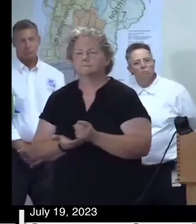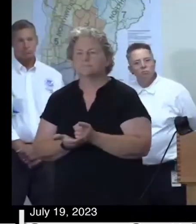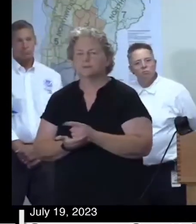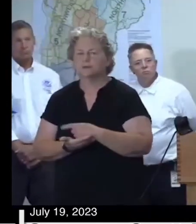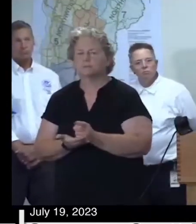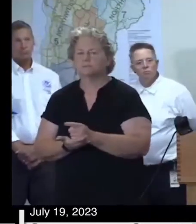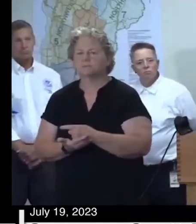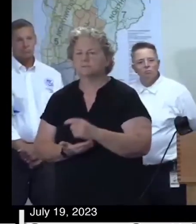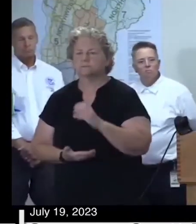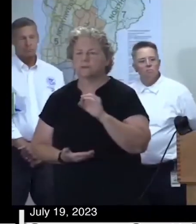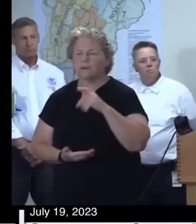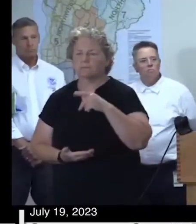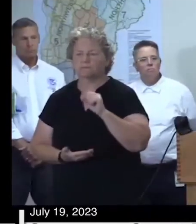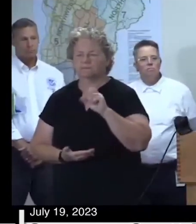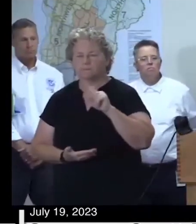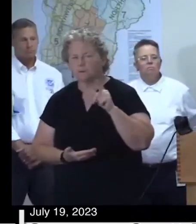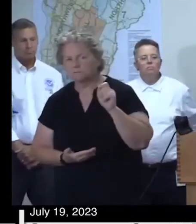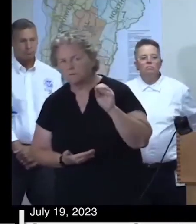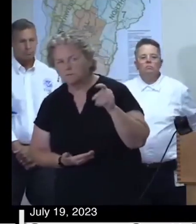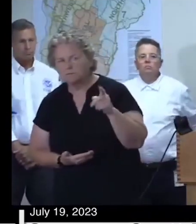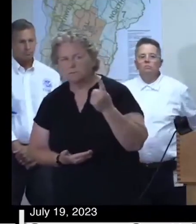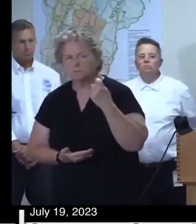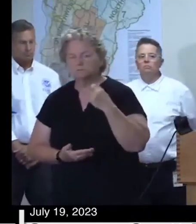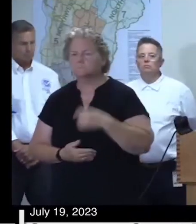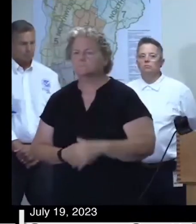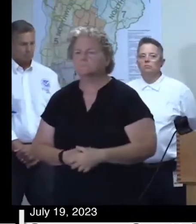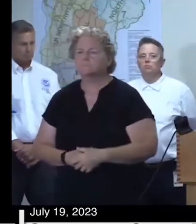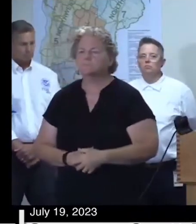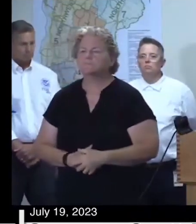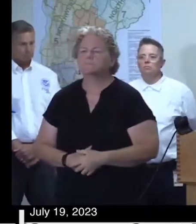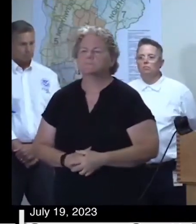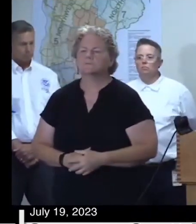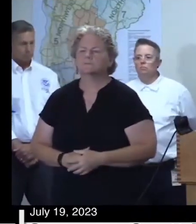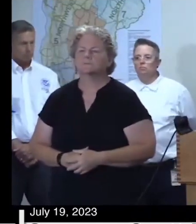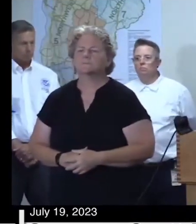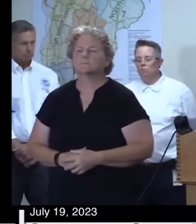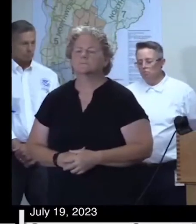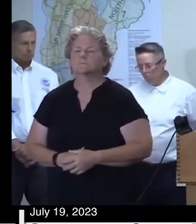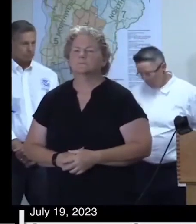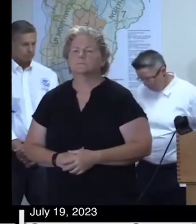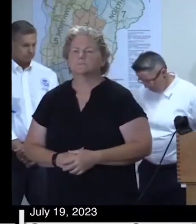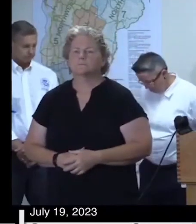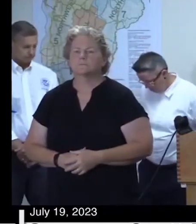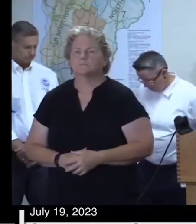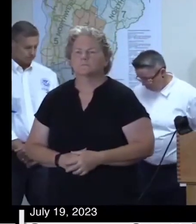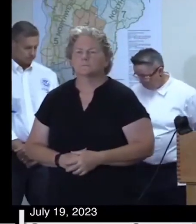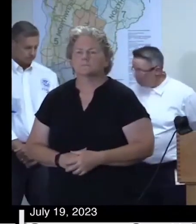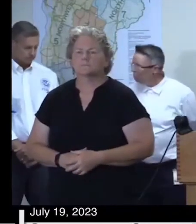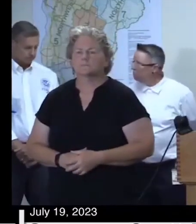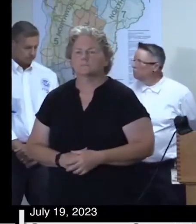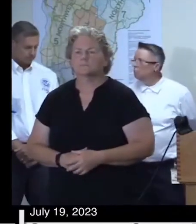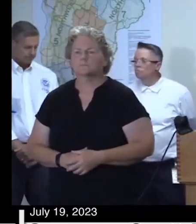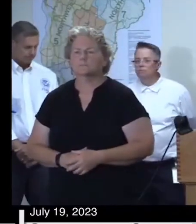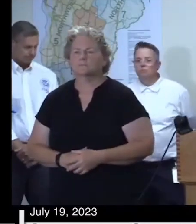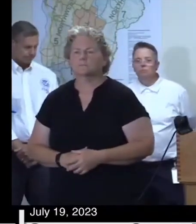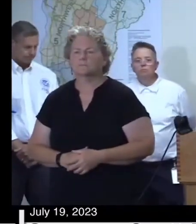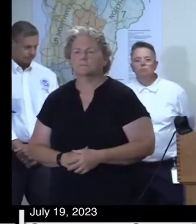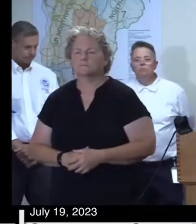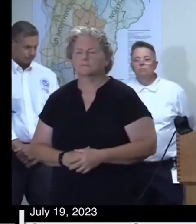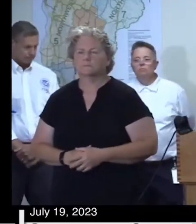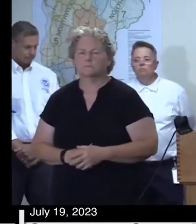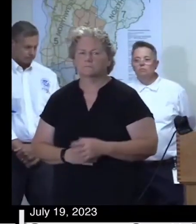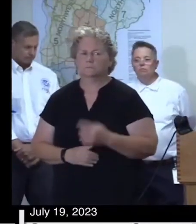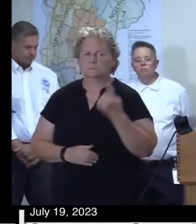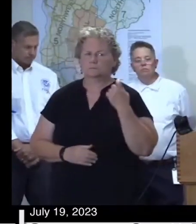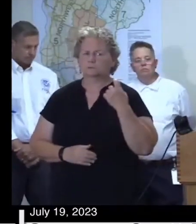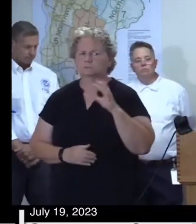Thanks, Jason. Governor, I don't know if this question is for you or Mr. Roy, but with the number of FEMA